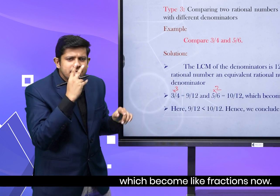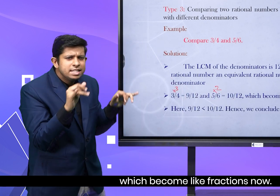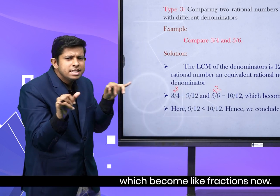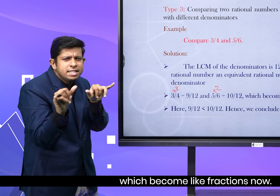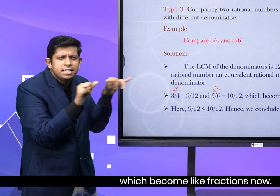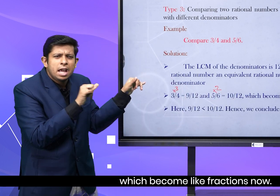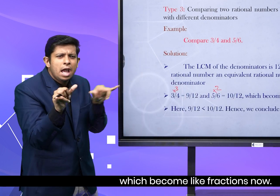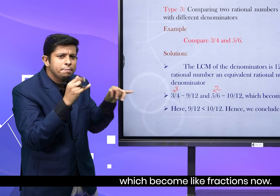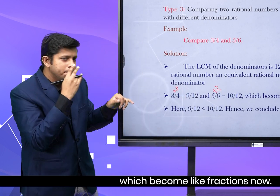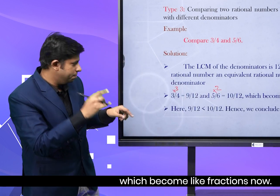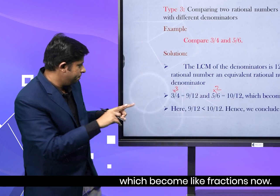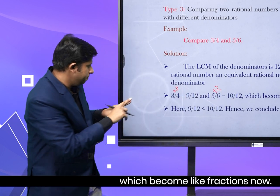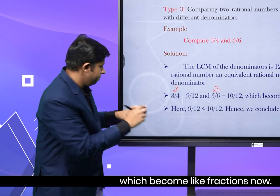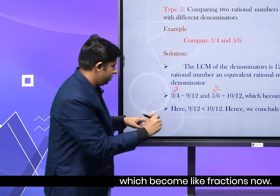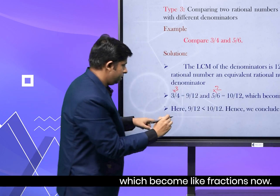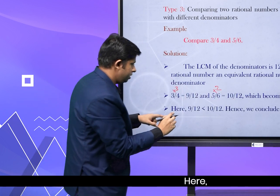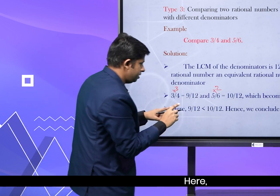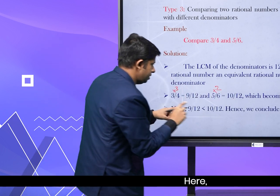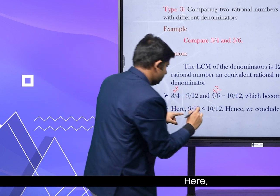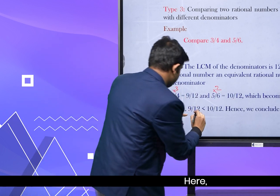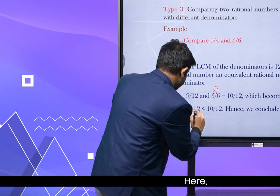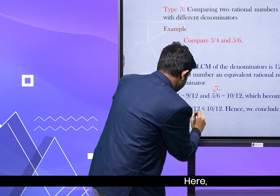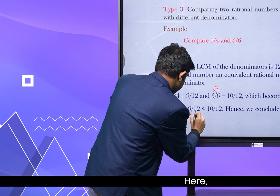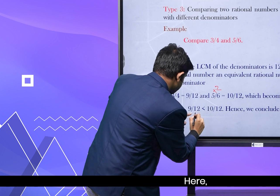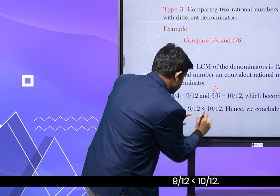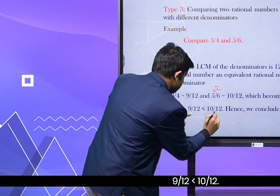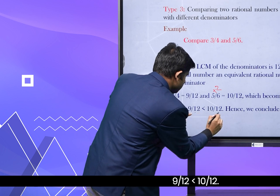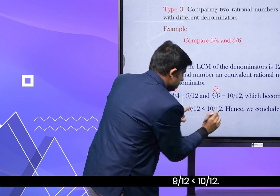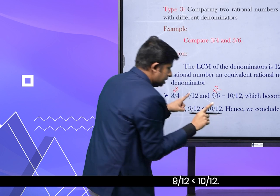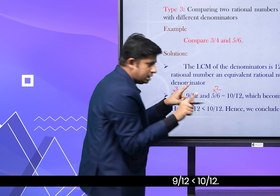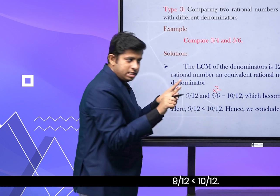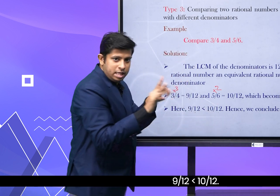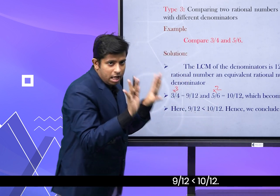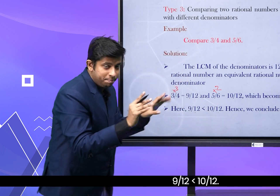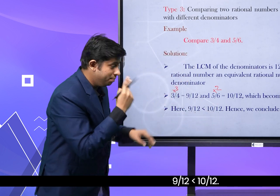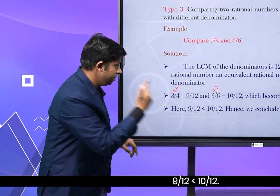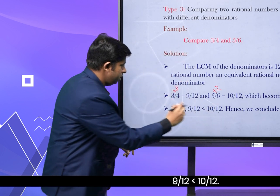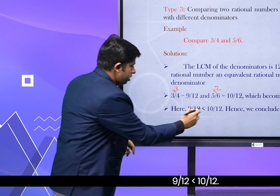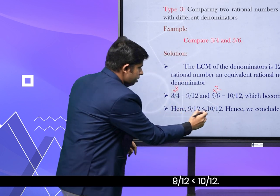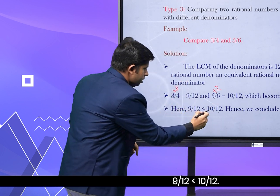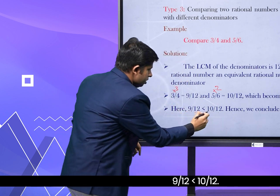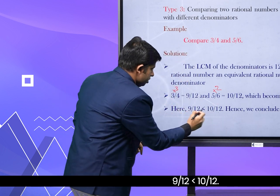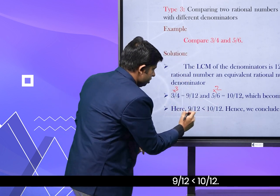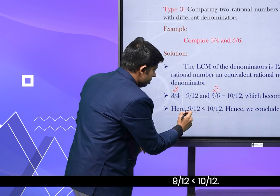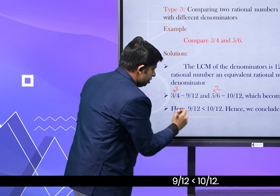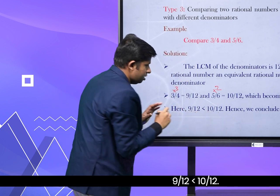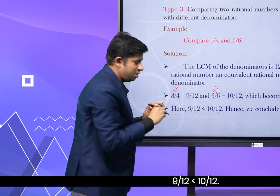Which become like fractions now. Here 9 by 12 is less than 10 by 12.